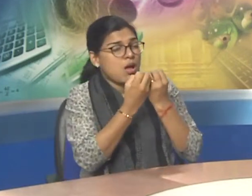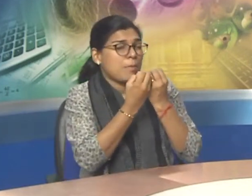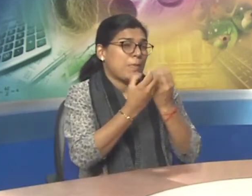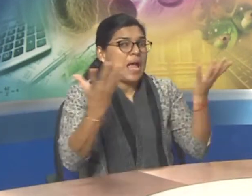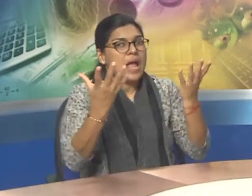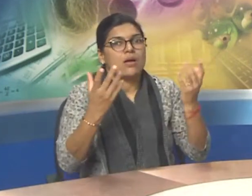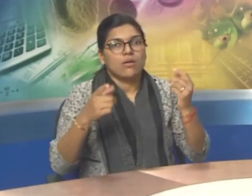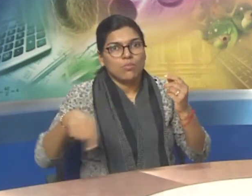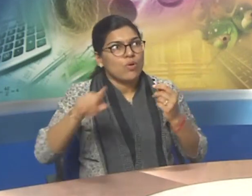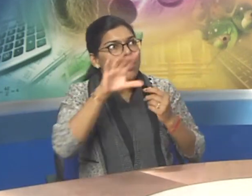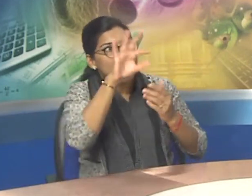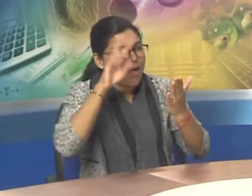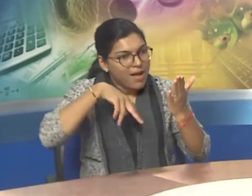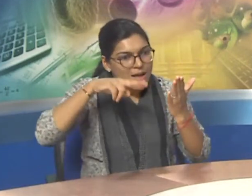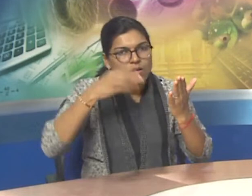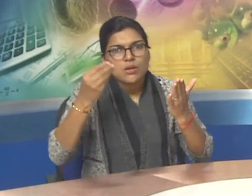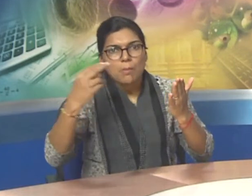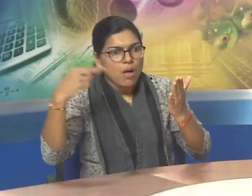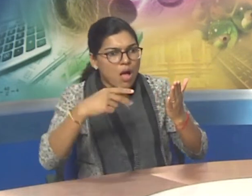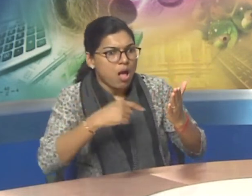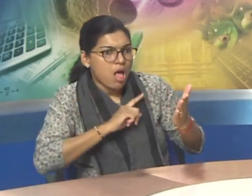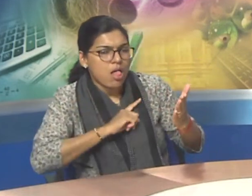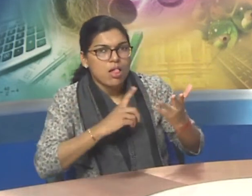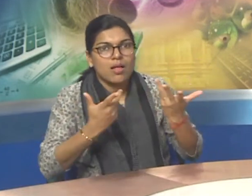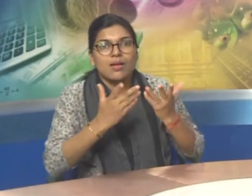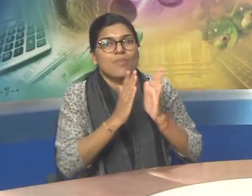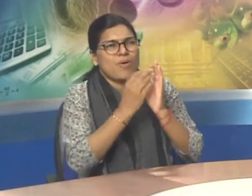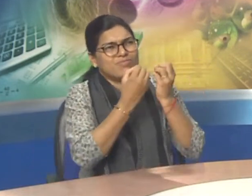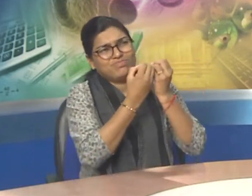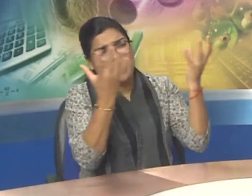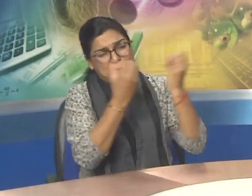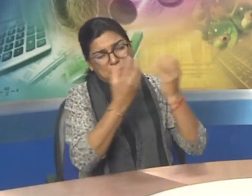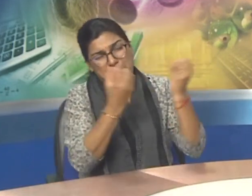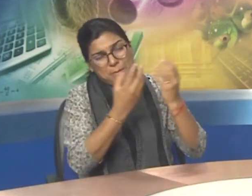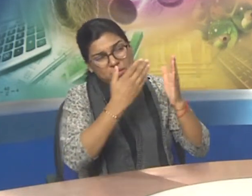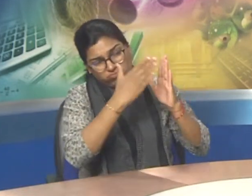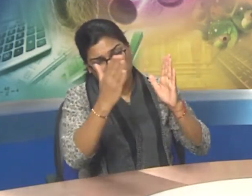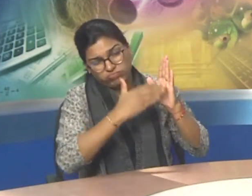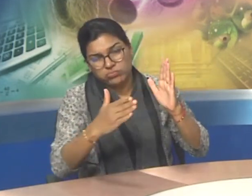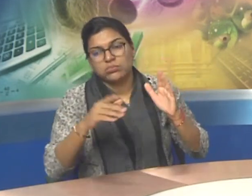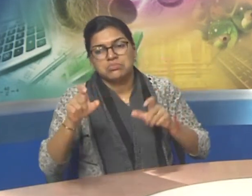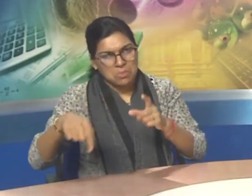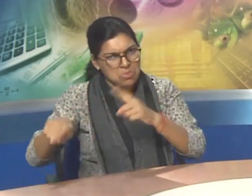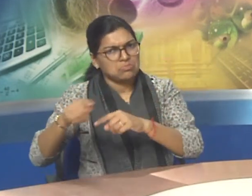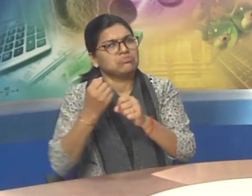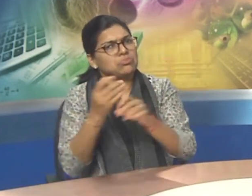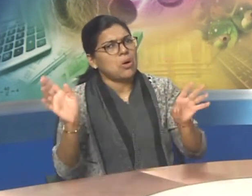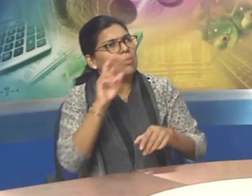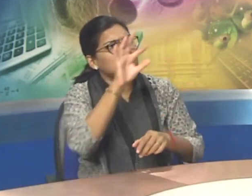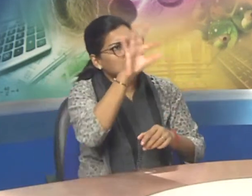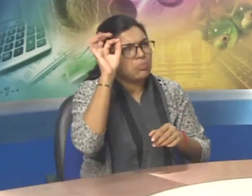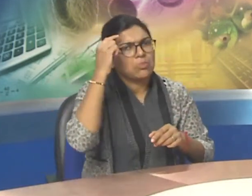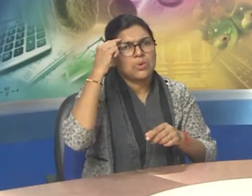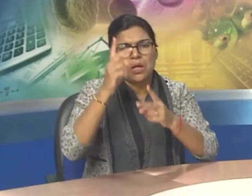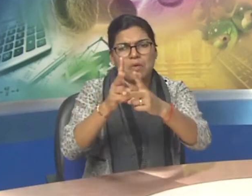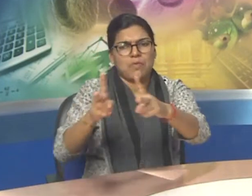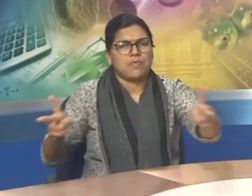We know that in library there are so many books, and if you try to understand the meaning of this